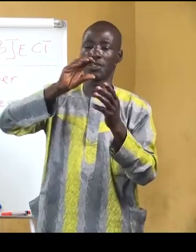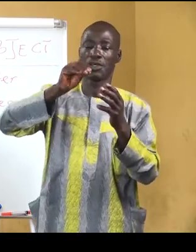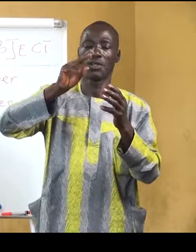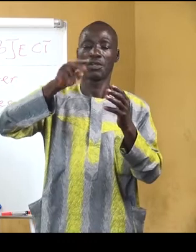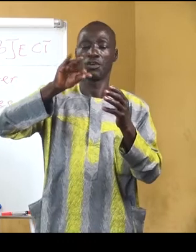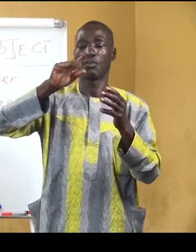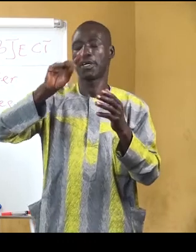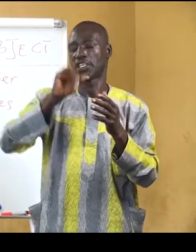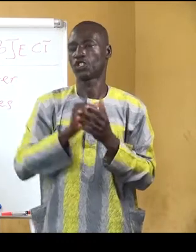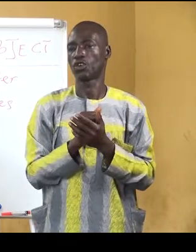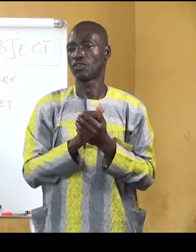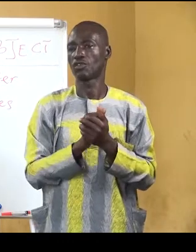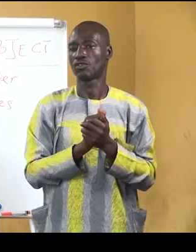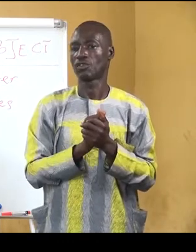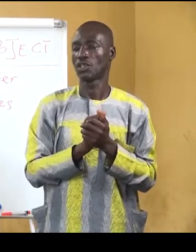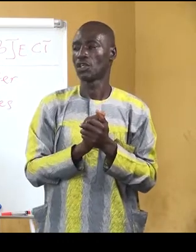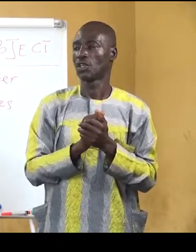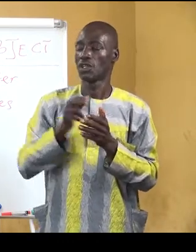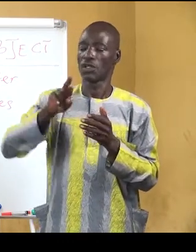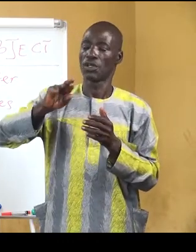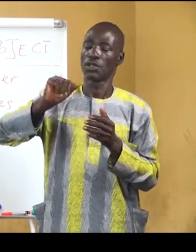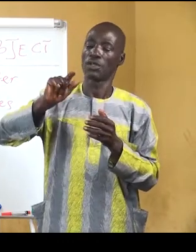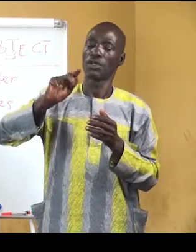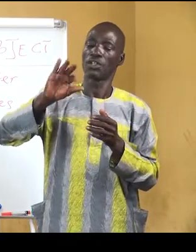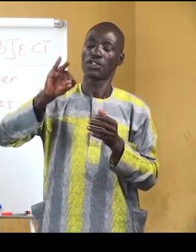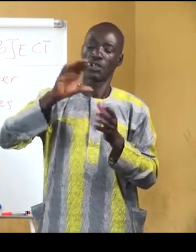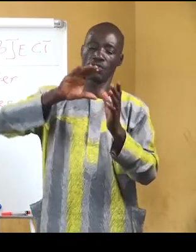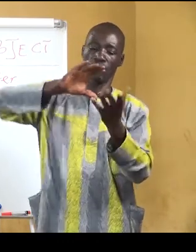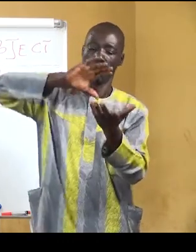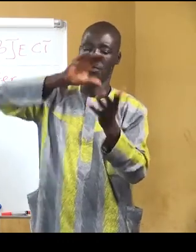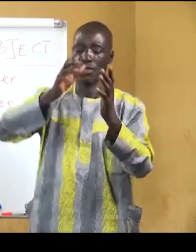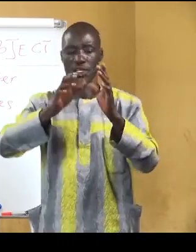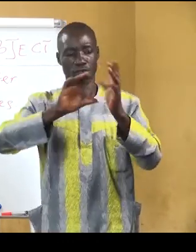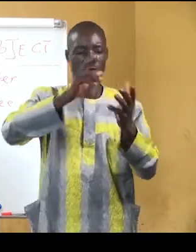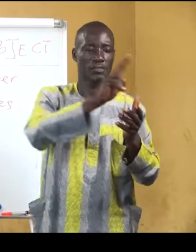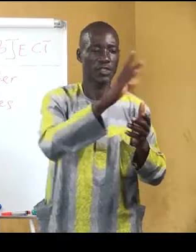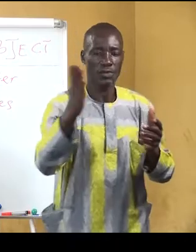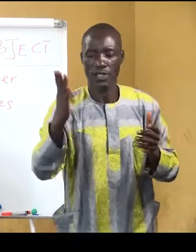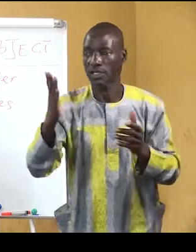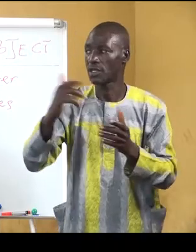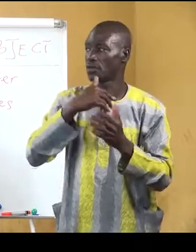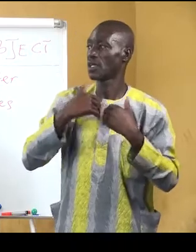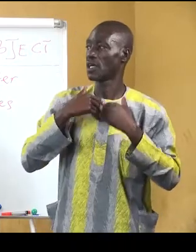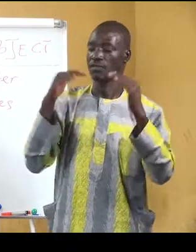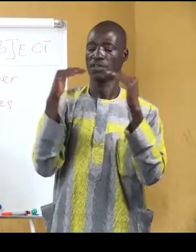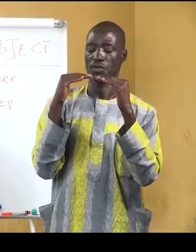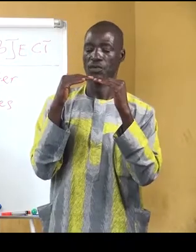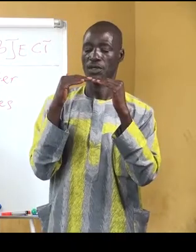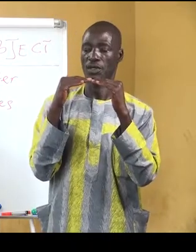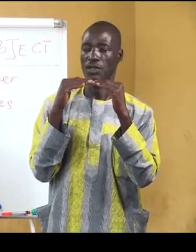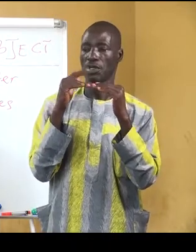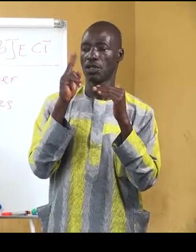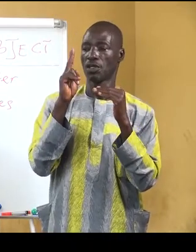have rational comparison operations. Rational or comparison, that's showing comparison between two things. We have the equal to sign, which